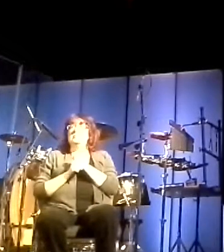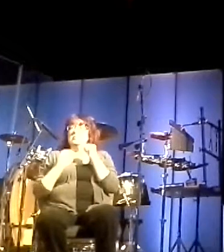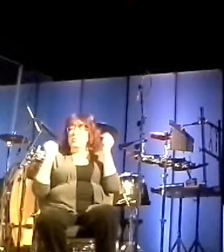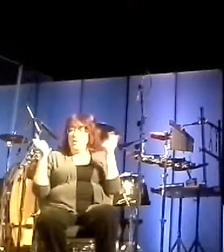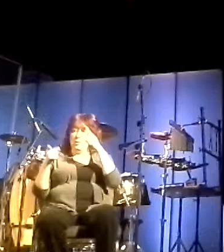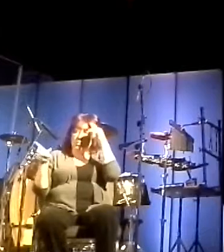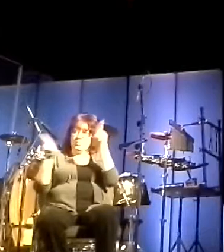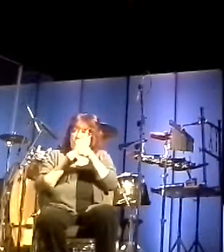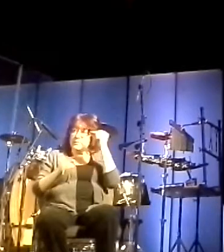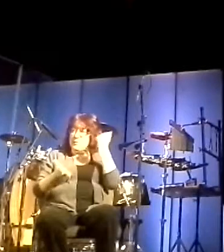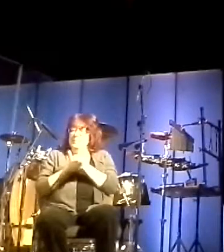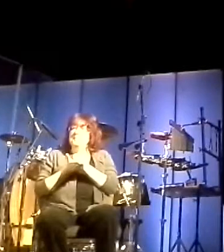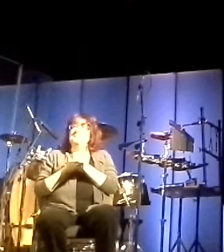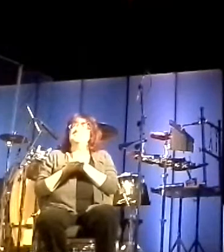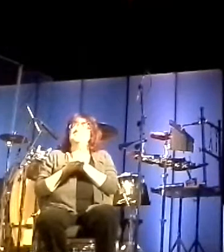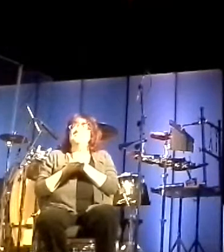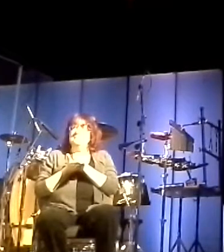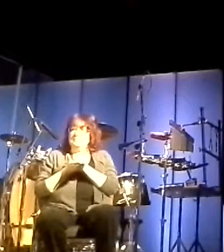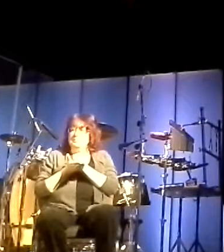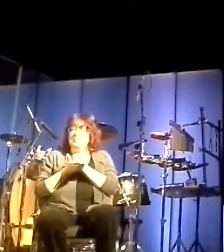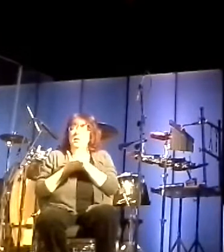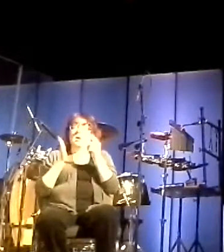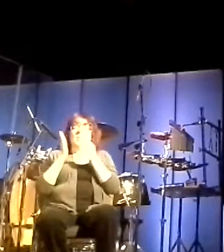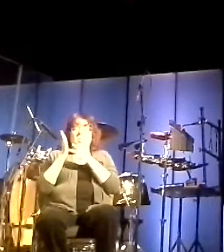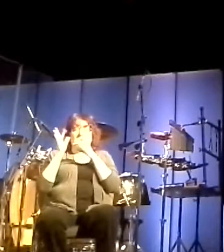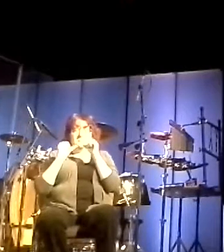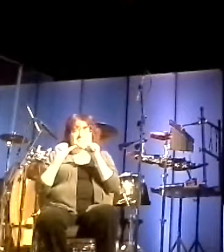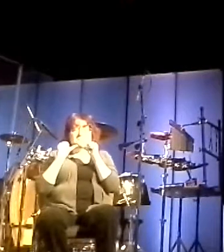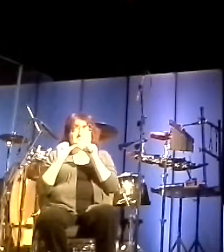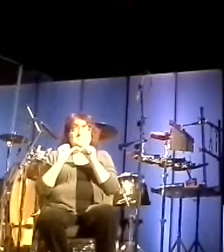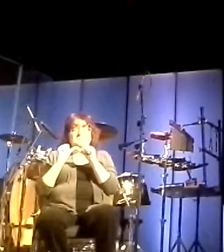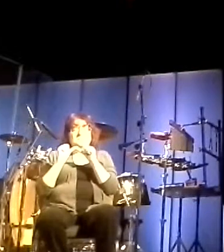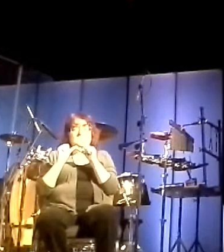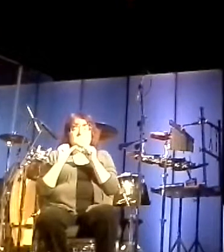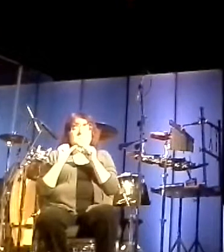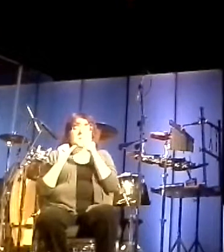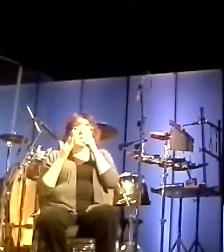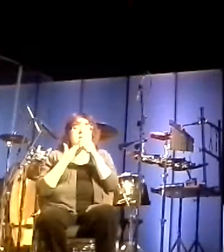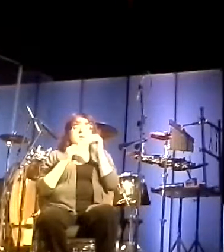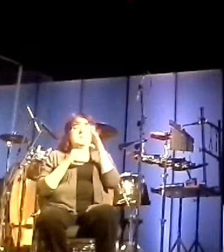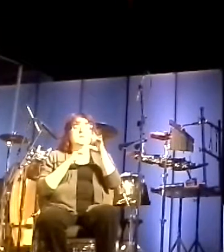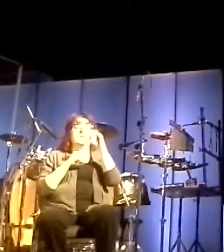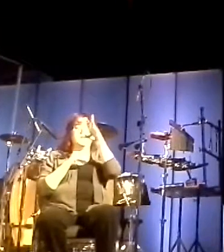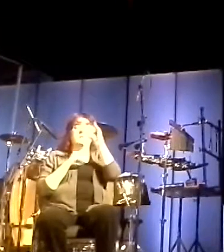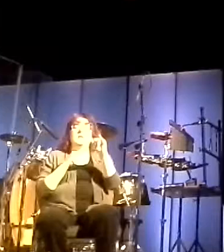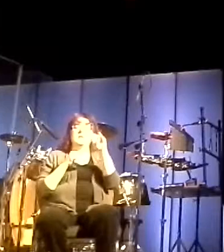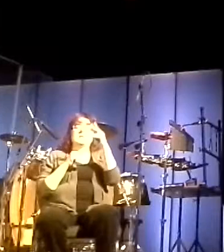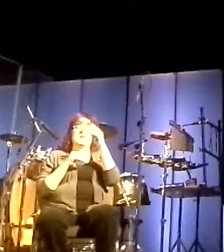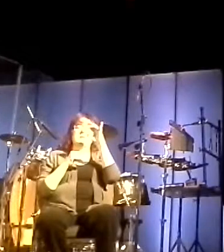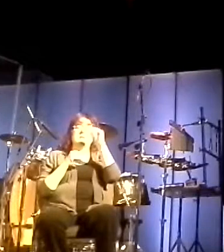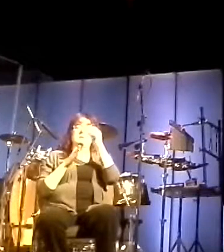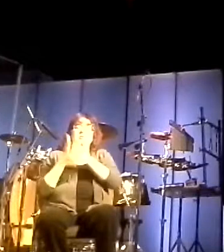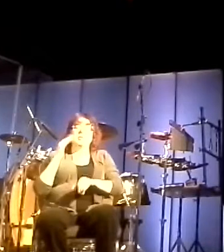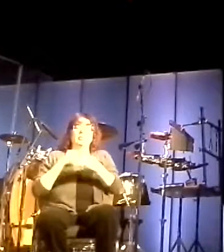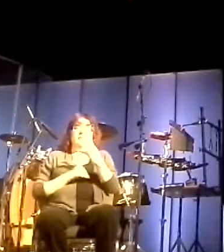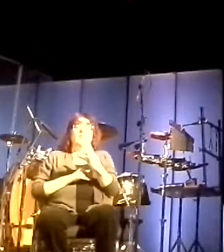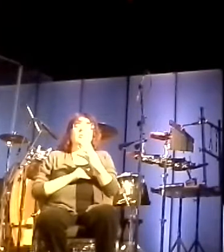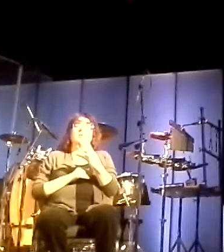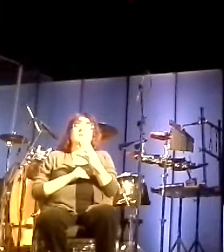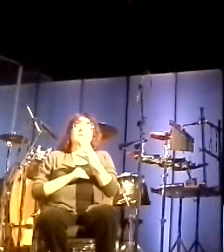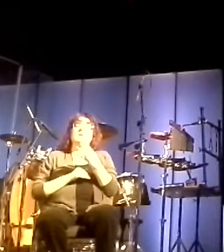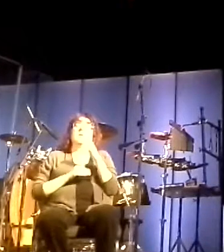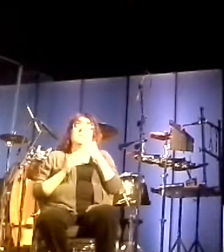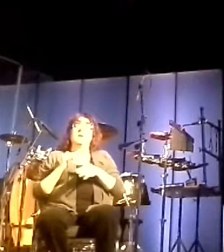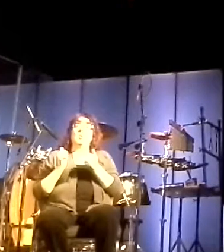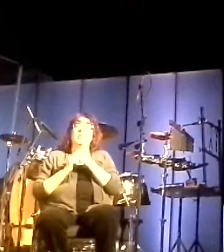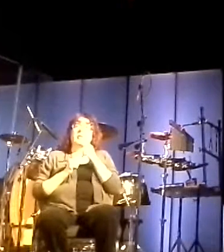everybody say, amen. Amen. Amen. Paul goes on in his letter to Timothy, 2 Timothy chapter 4. Here's what I